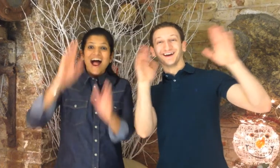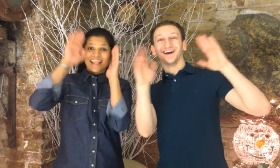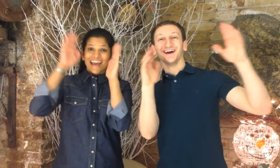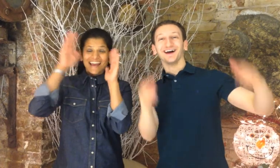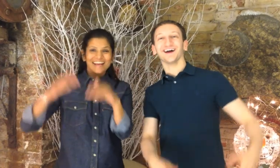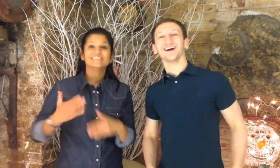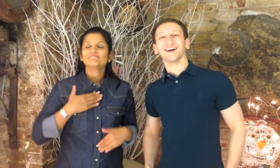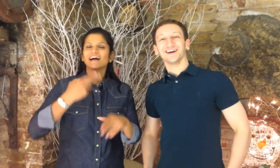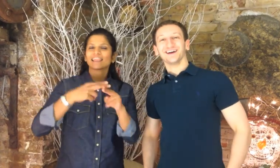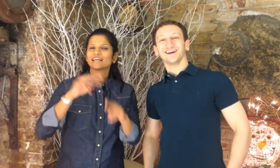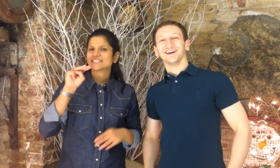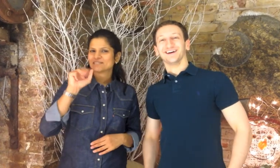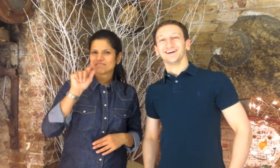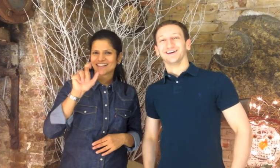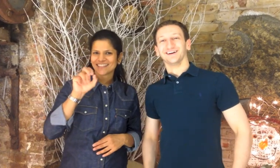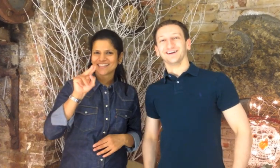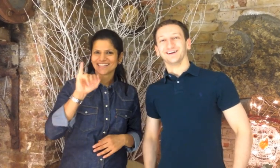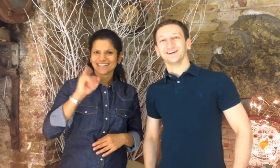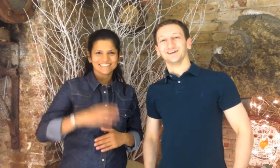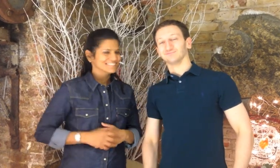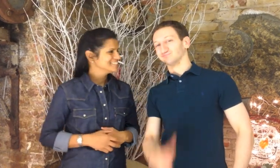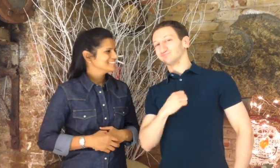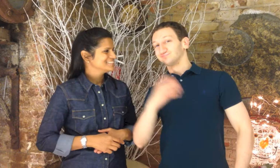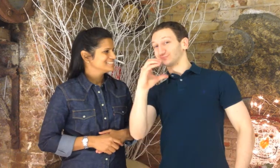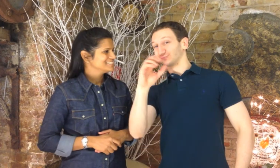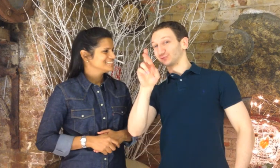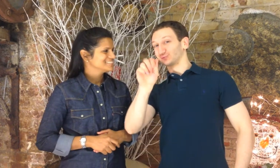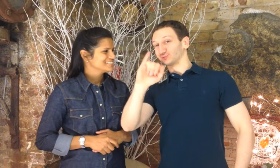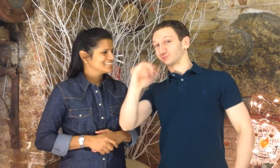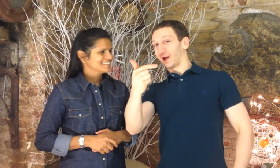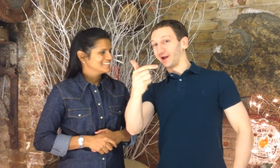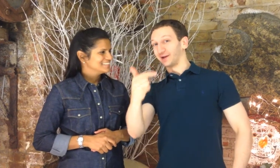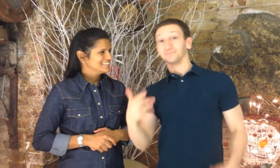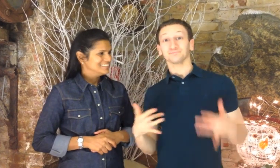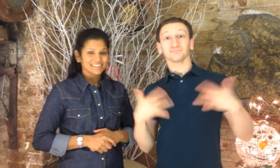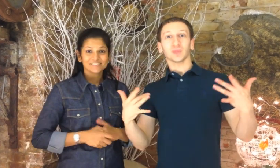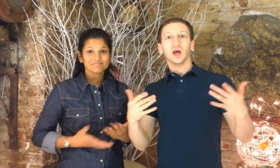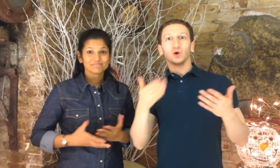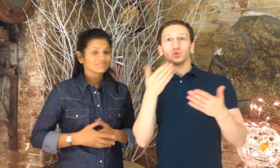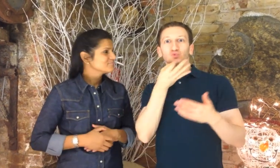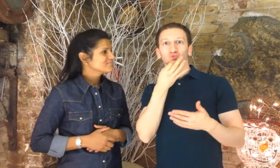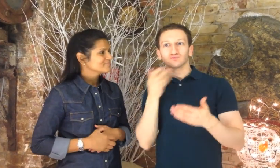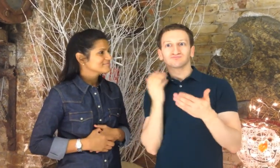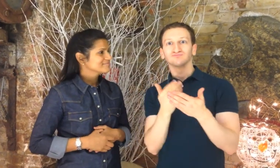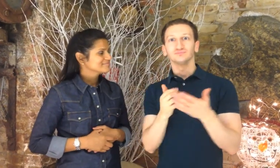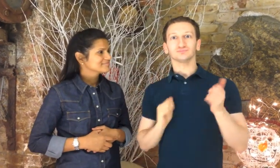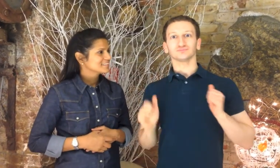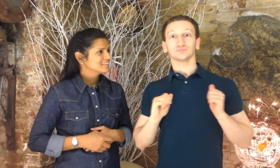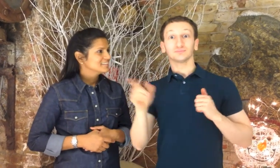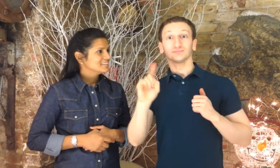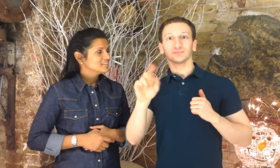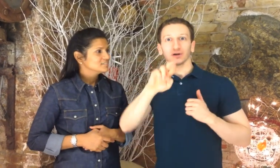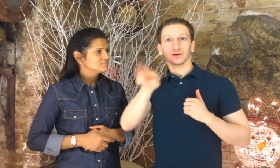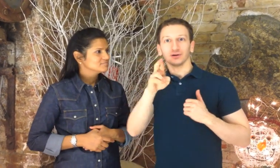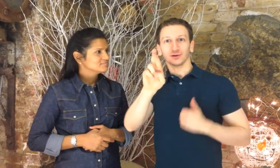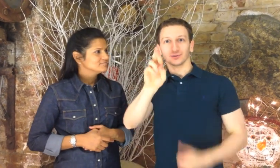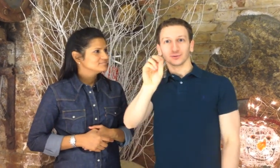Hey everyone! Hi, I'm Mulaney. And I'm Craig. And we're here to tell you about the show that's going to be interpreted soon